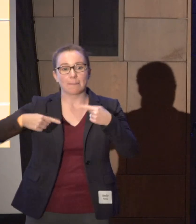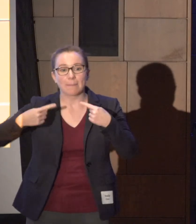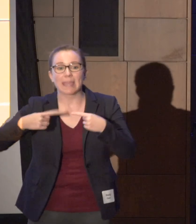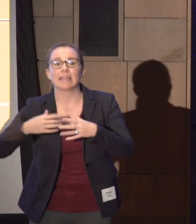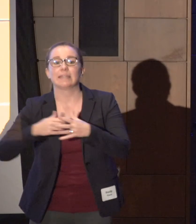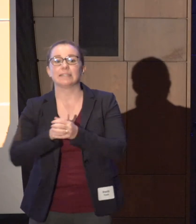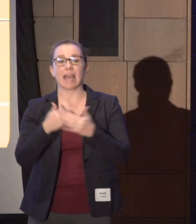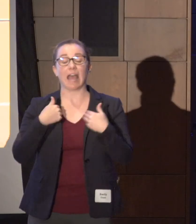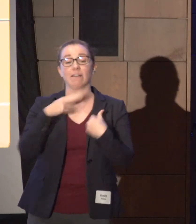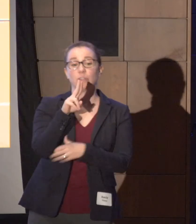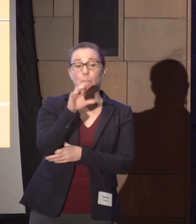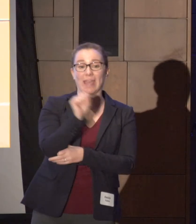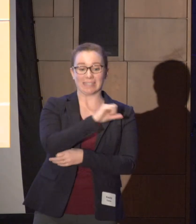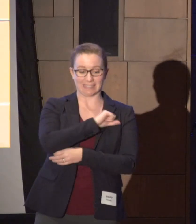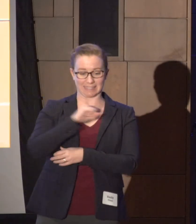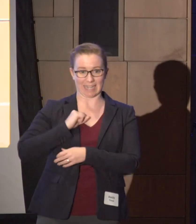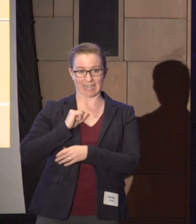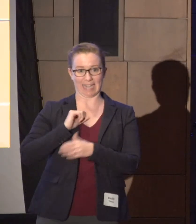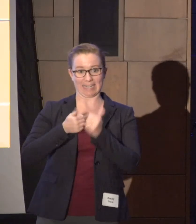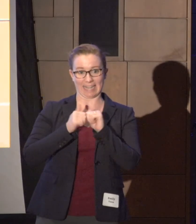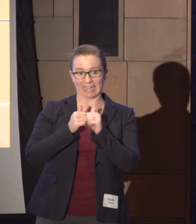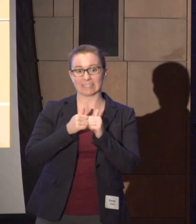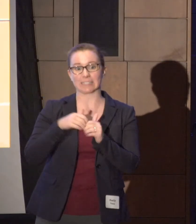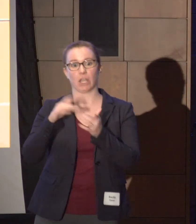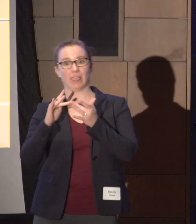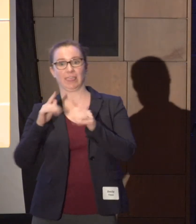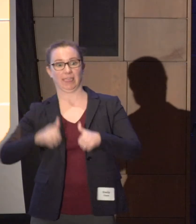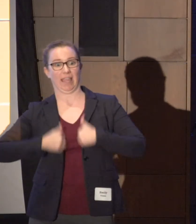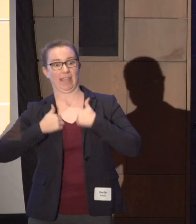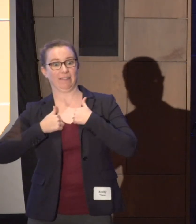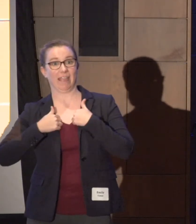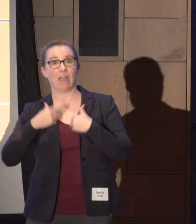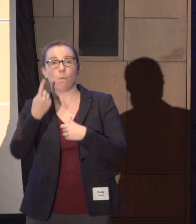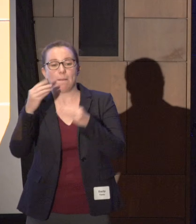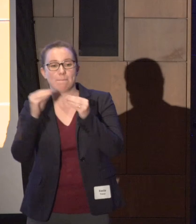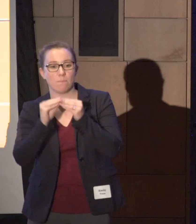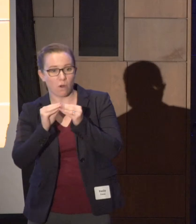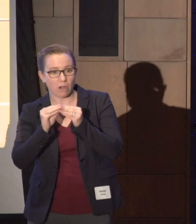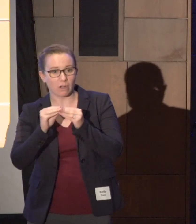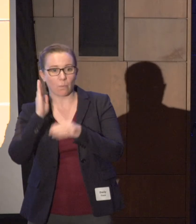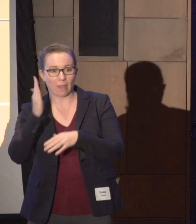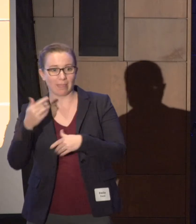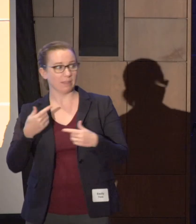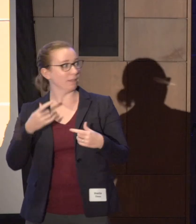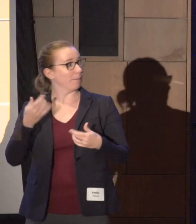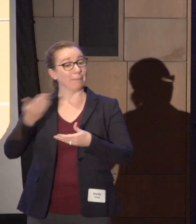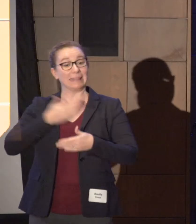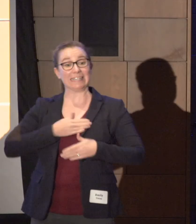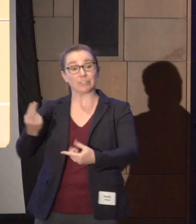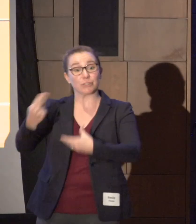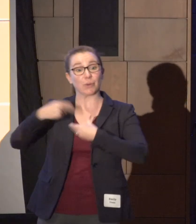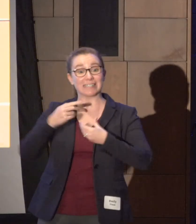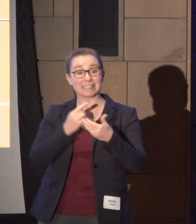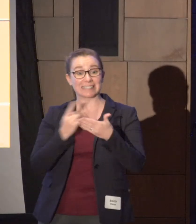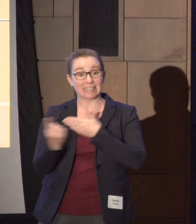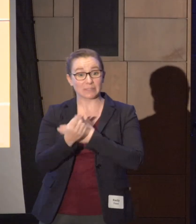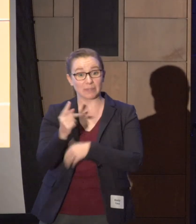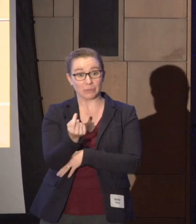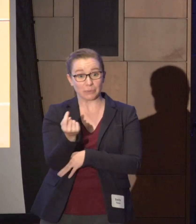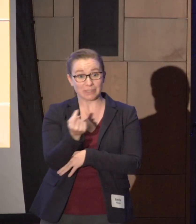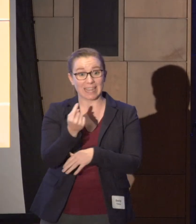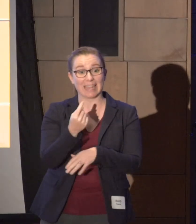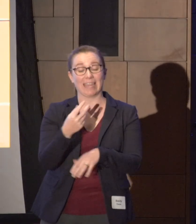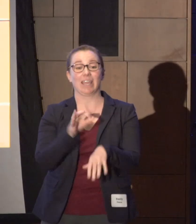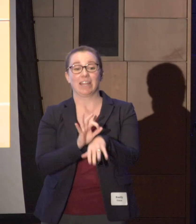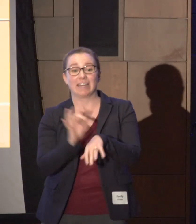had the U.S. Senate candidates on live this morning, and there's one more face-off to go. Please join us next Tuesday, the 20th at 9 a.m.